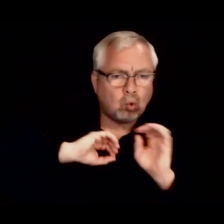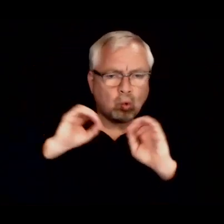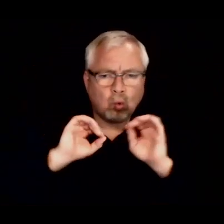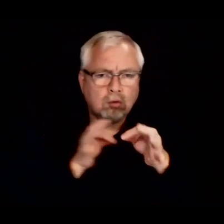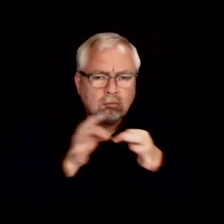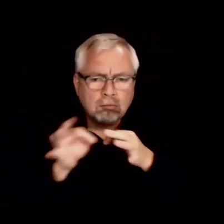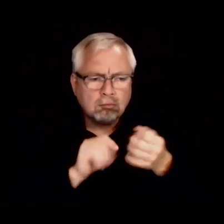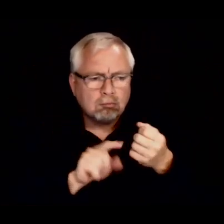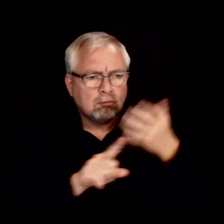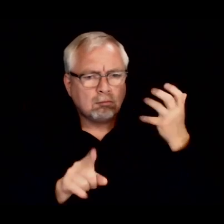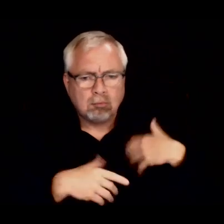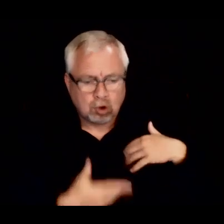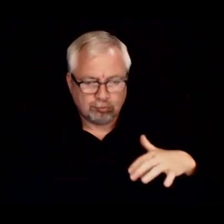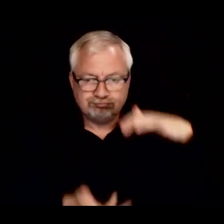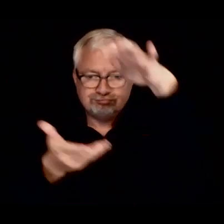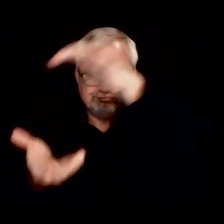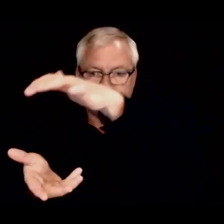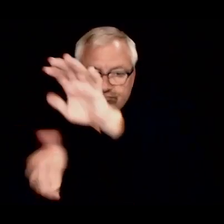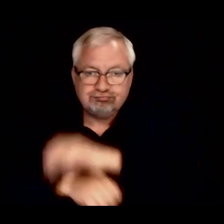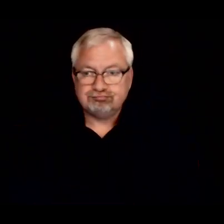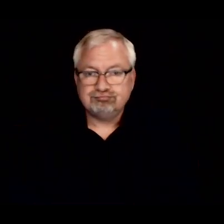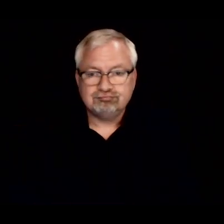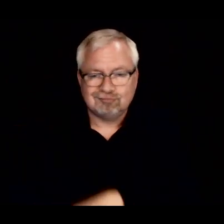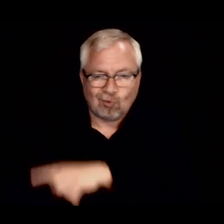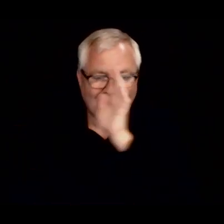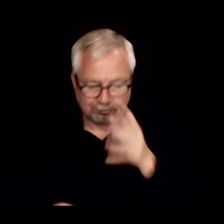We think there's a limit to the value of that.